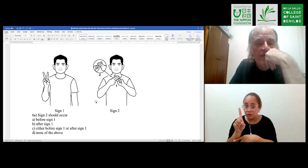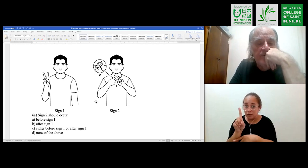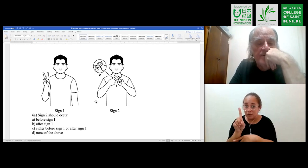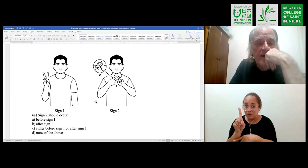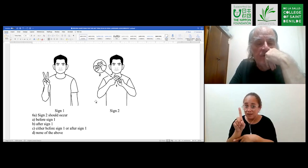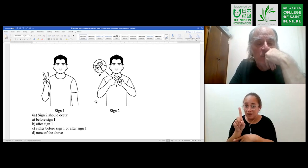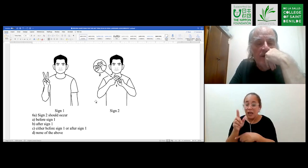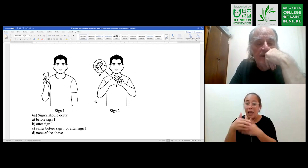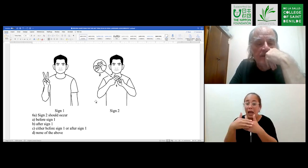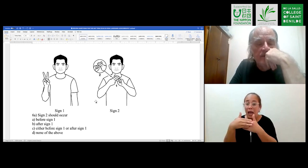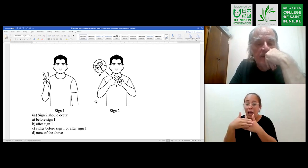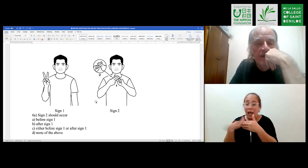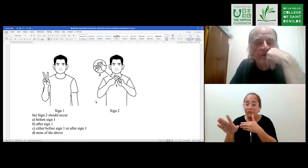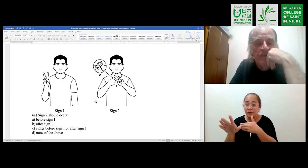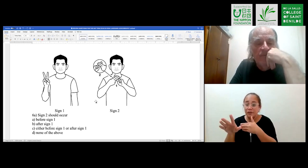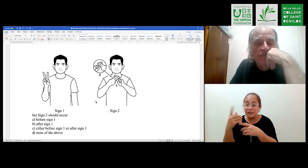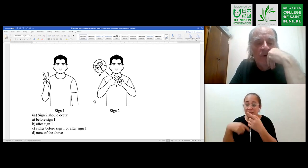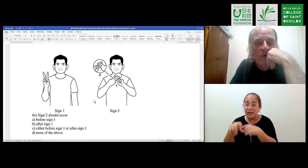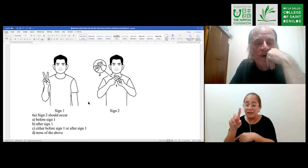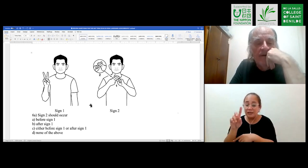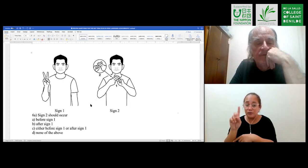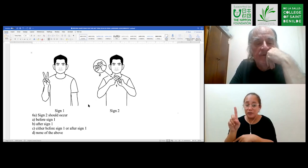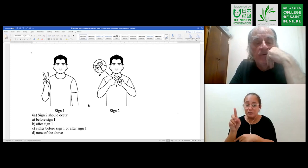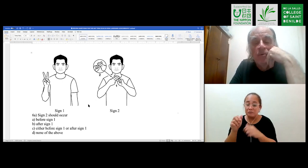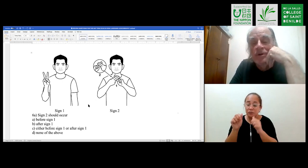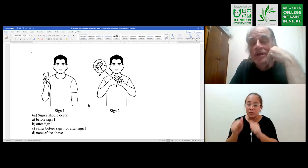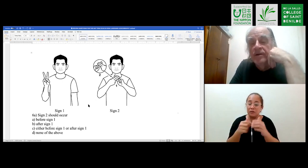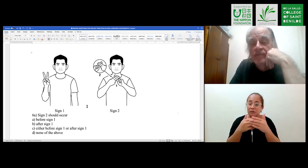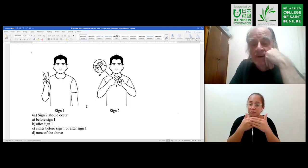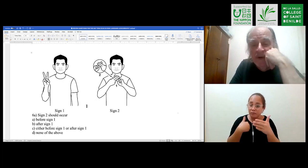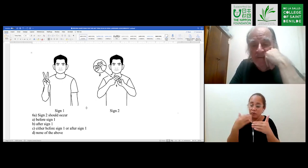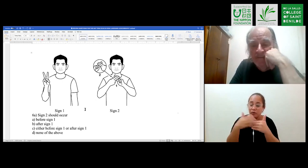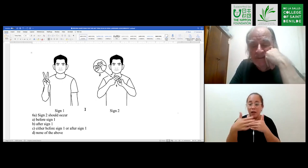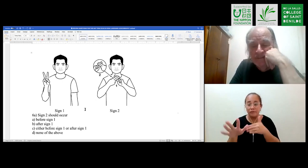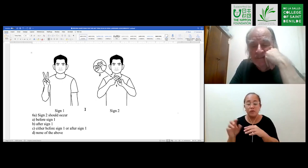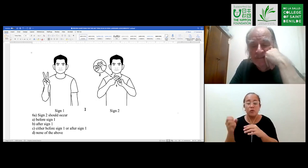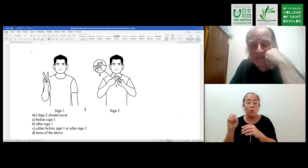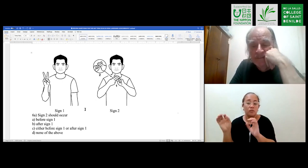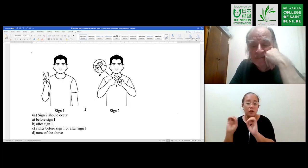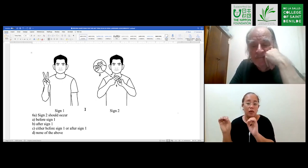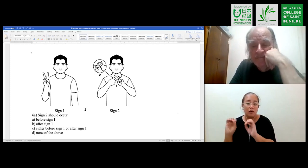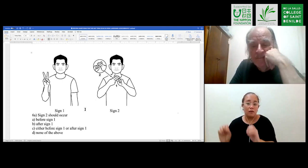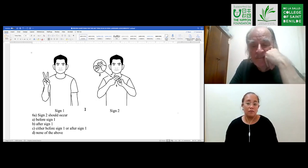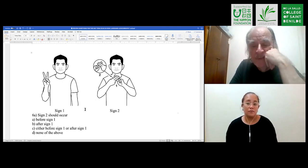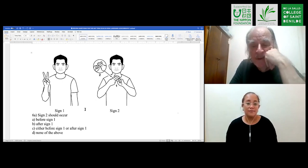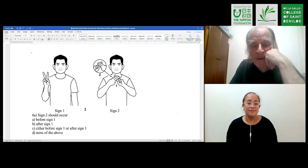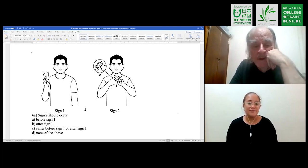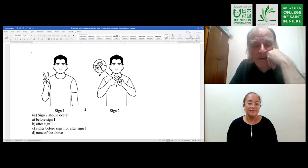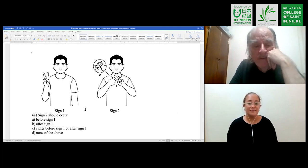after sign 1, either before or after, or none of the above. B as in boy.